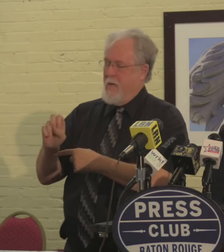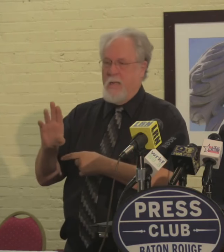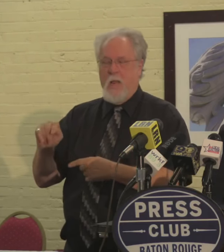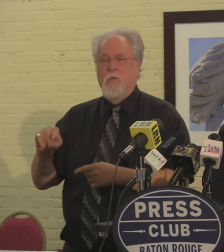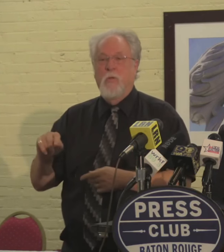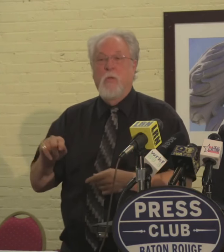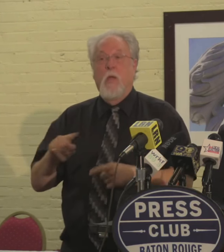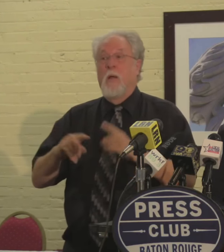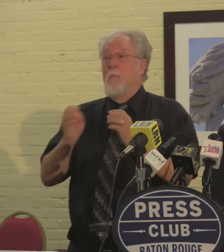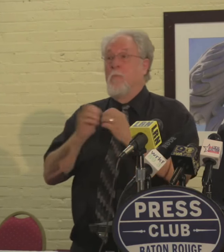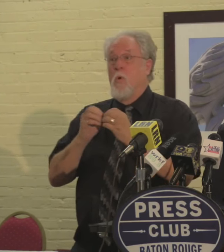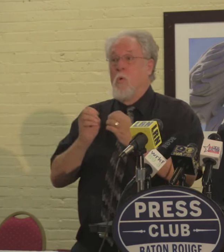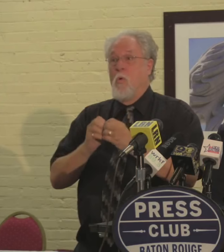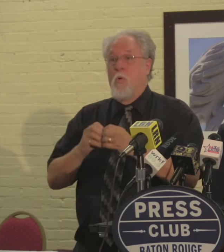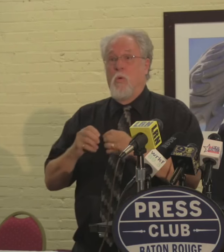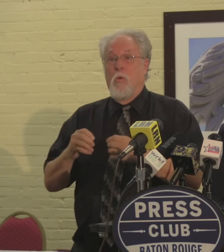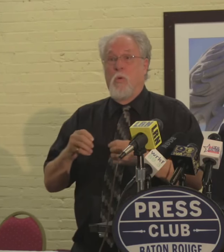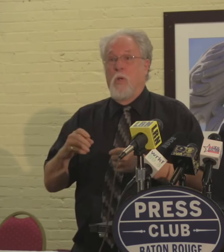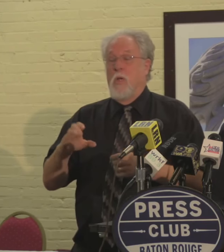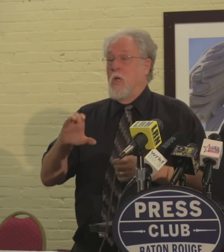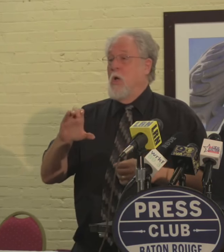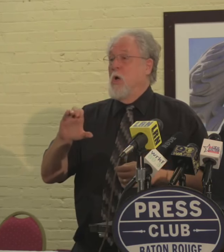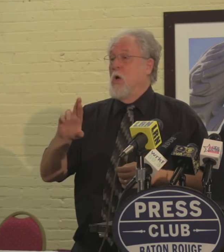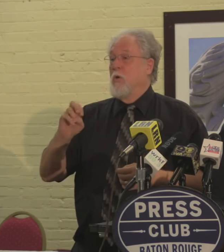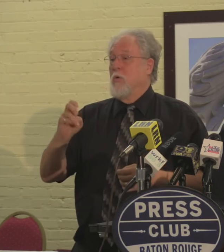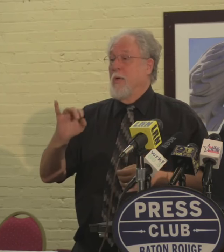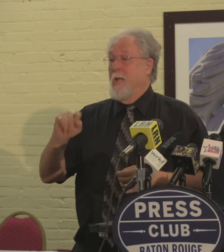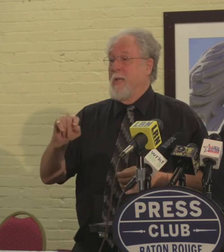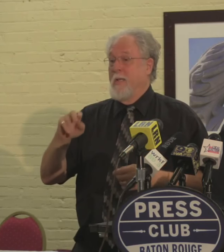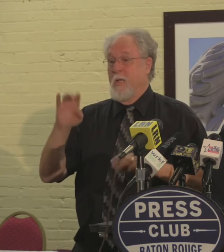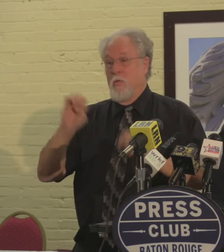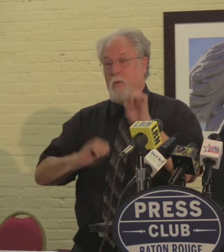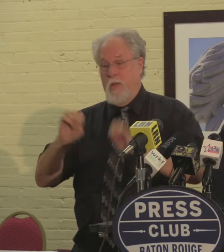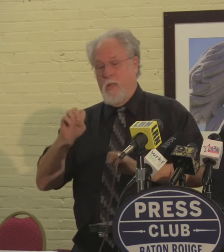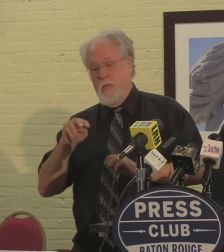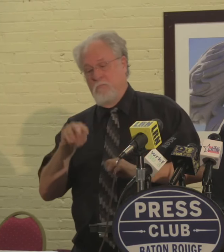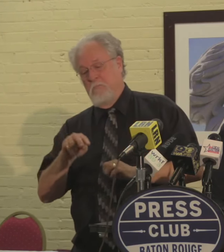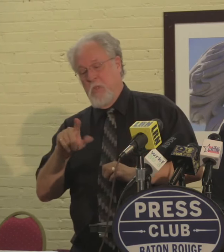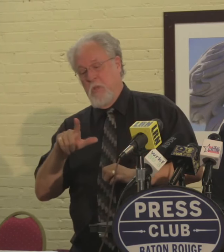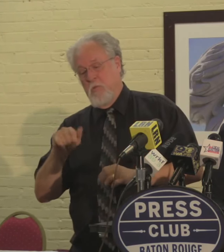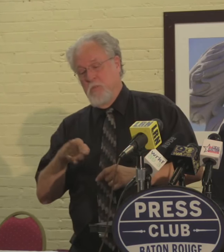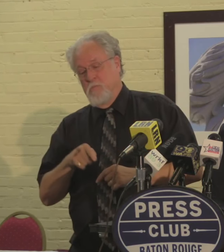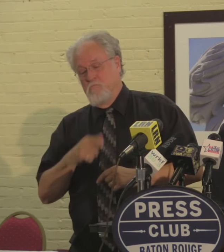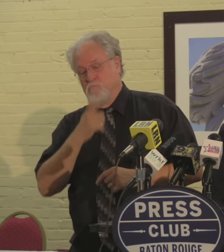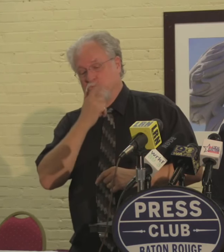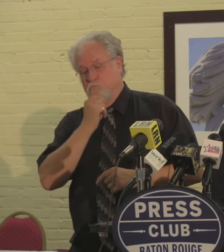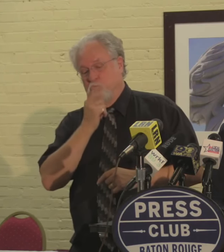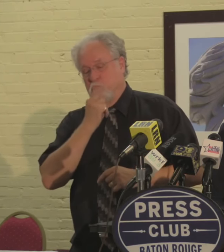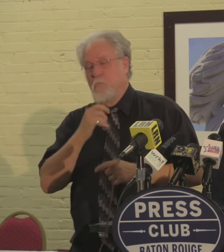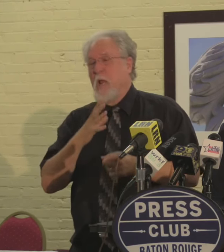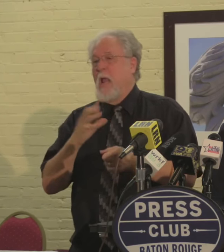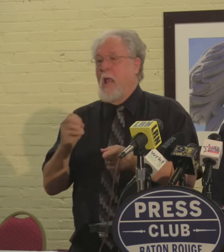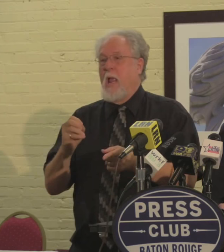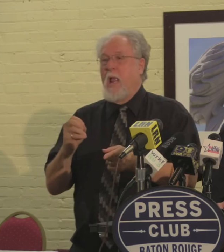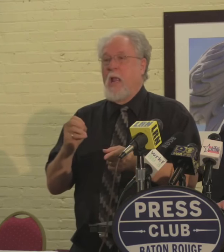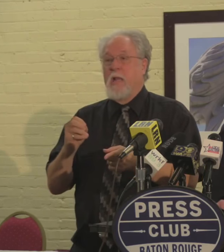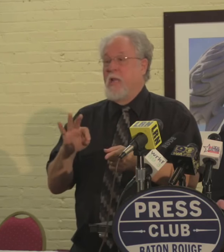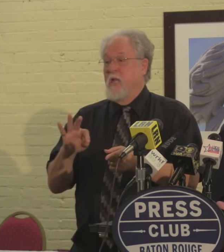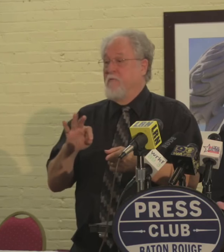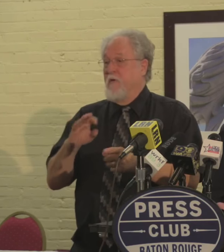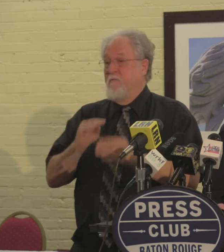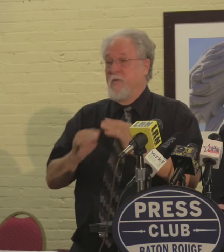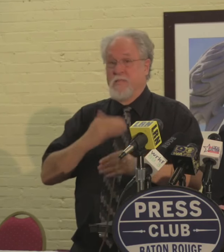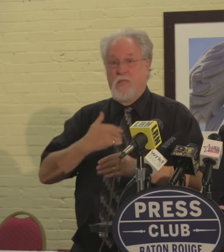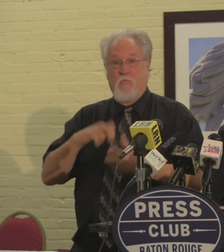But more than that, credit rating agencies will be looking at the state of Louisiana, and certainly if we don't fix